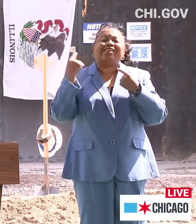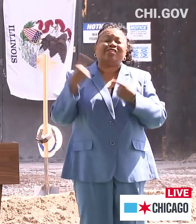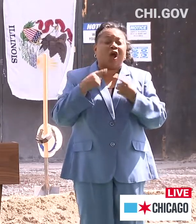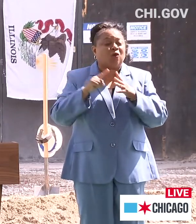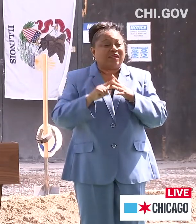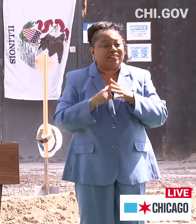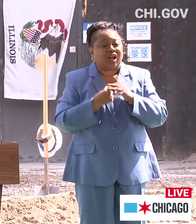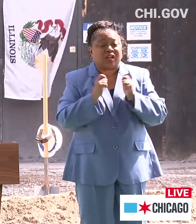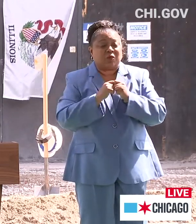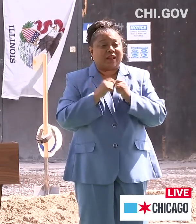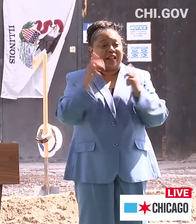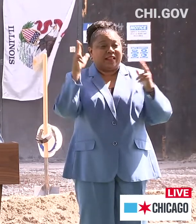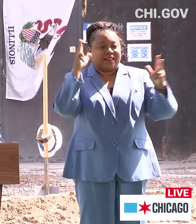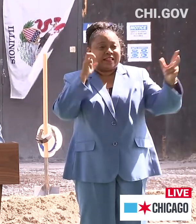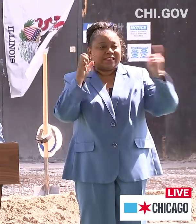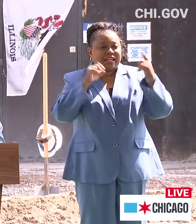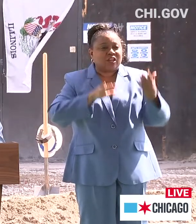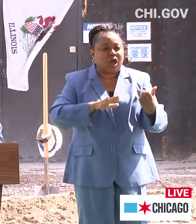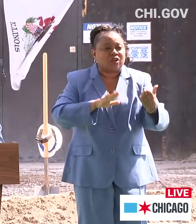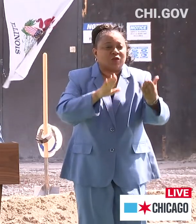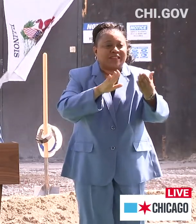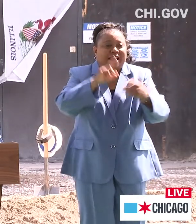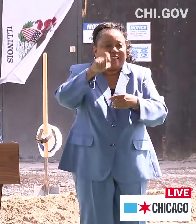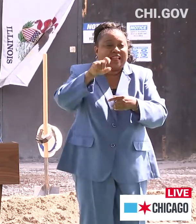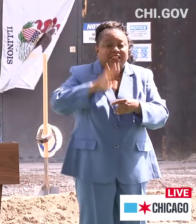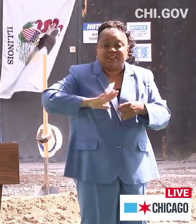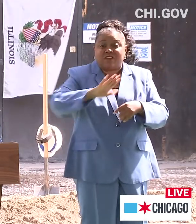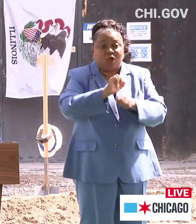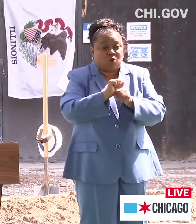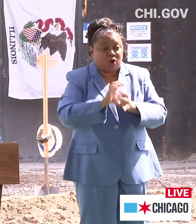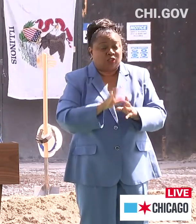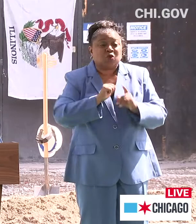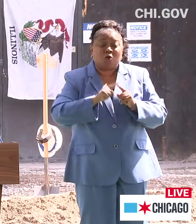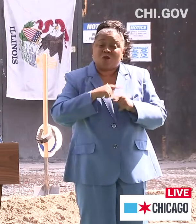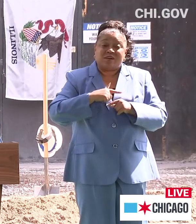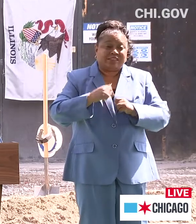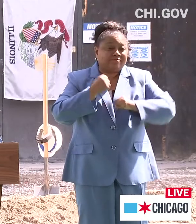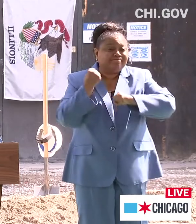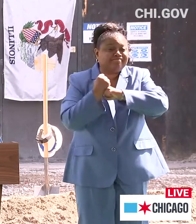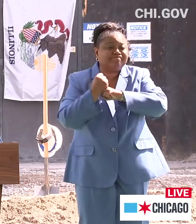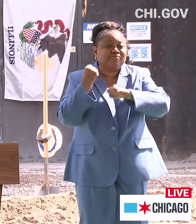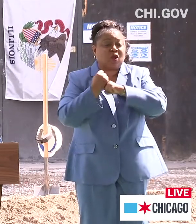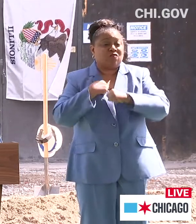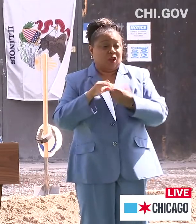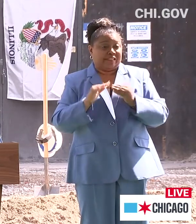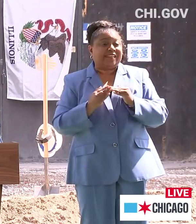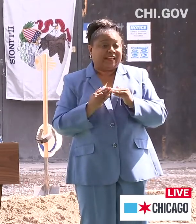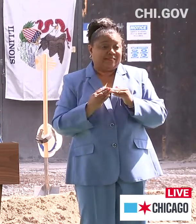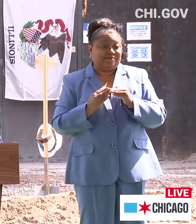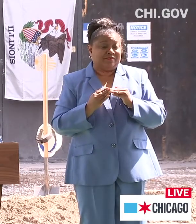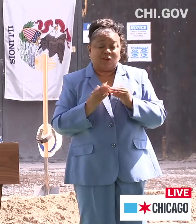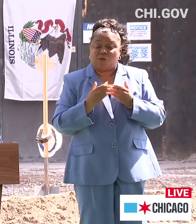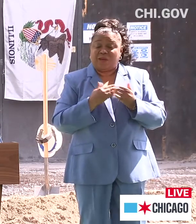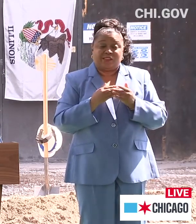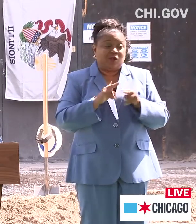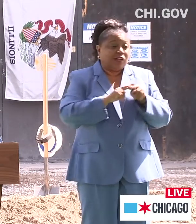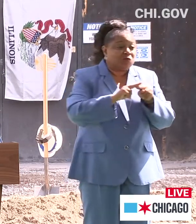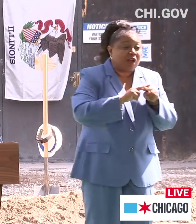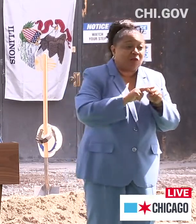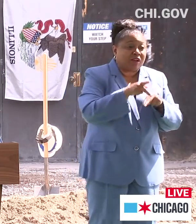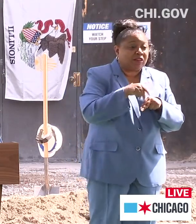always started with listening and addressing the needs of our workers, who are the backbone of our city. Whether it's rail